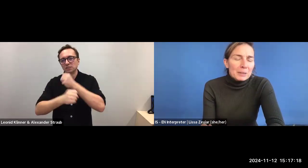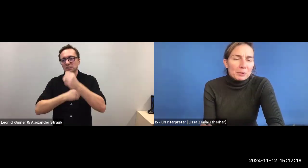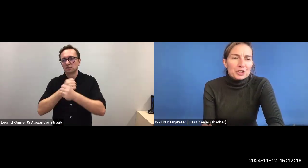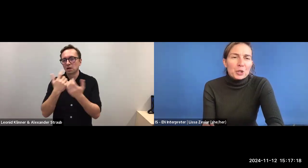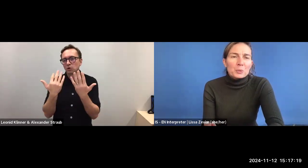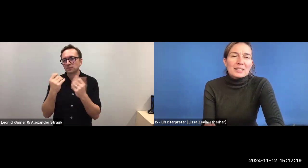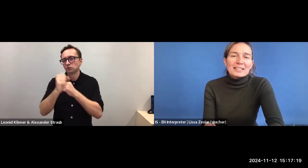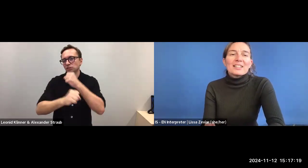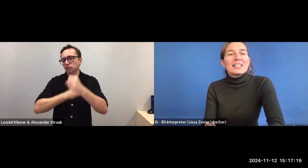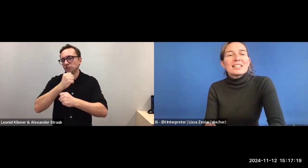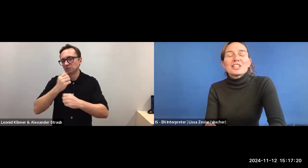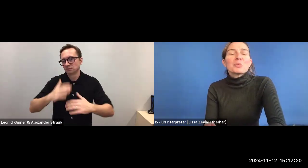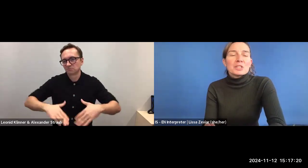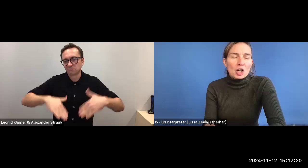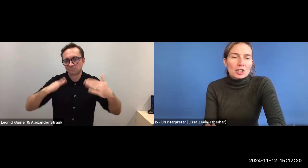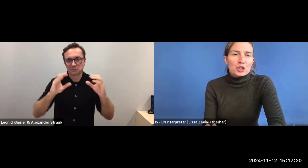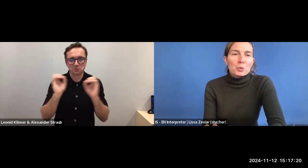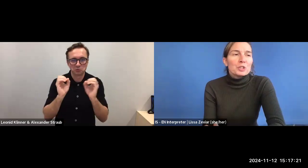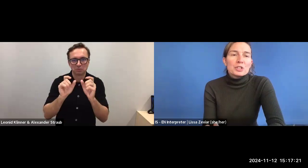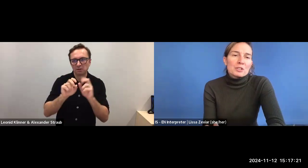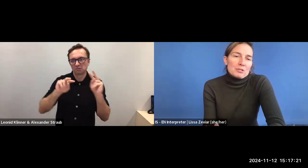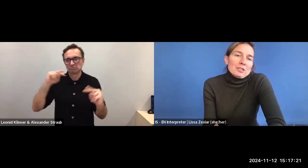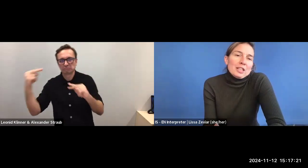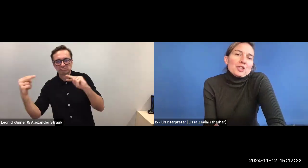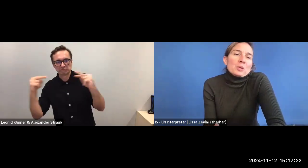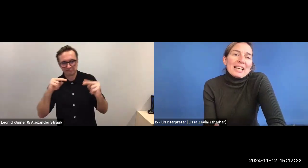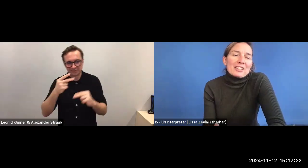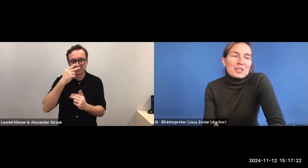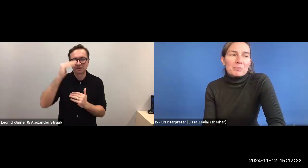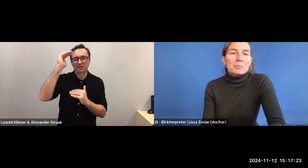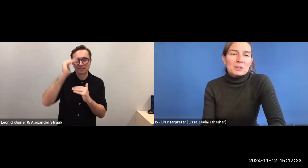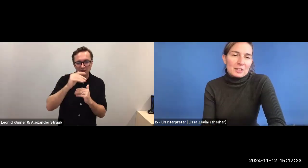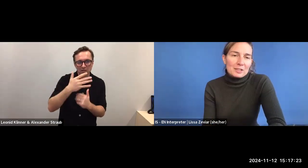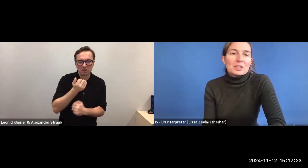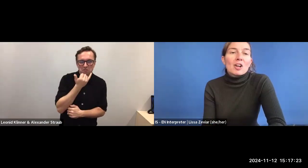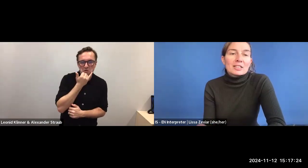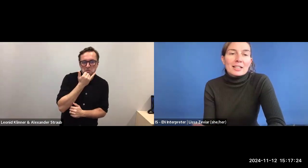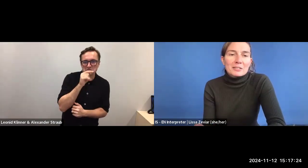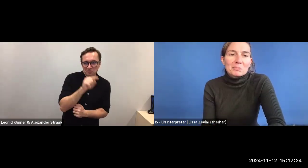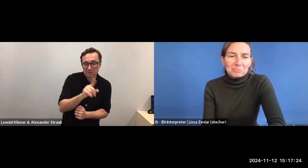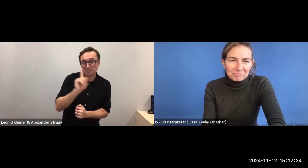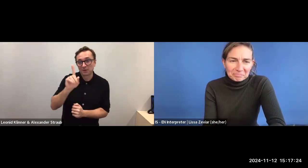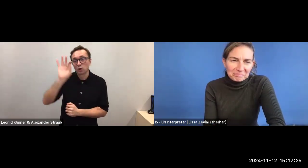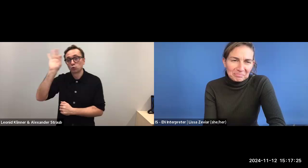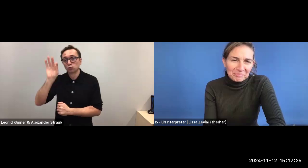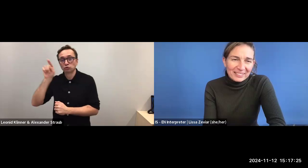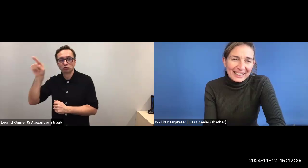But people chose that the year was not shown. They chose the answer that it was not said.